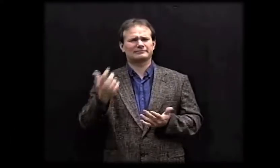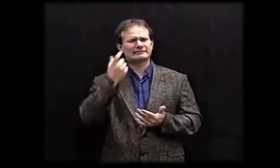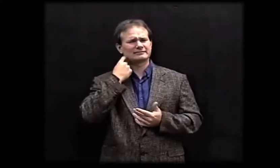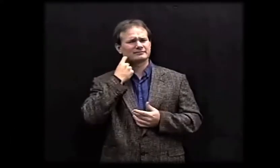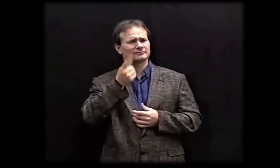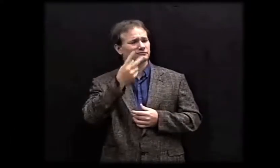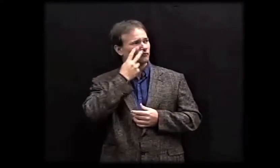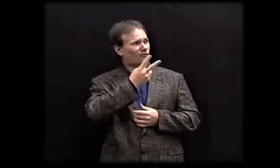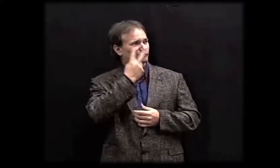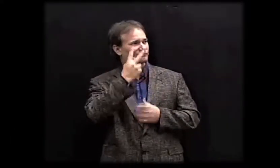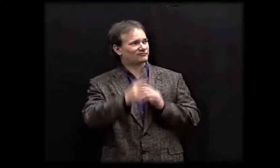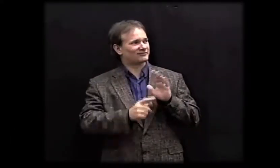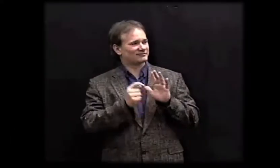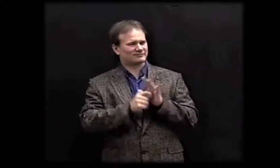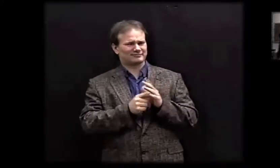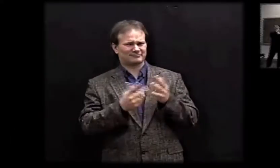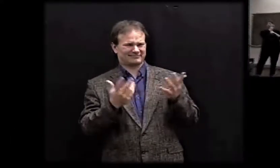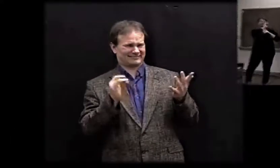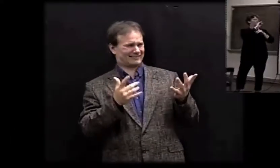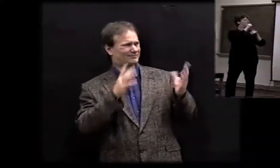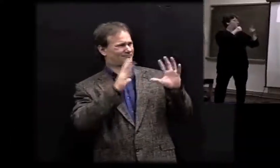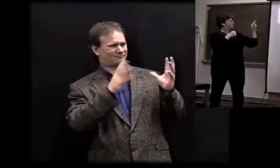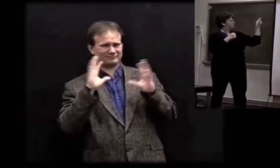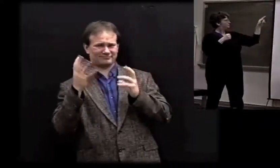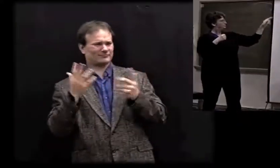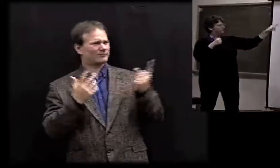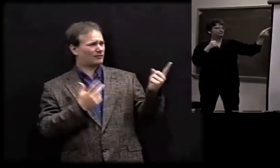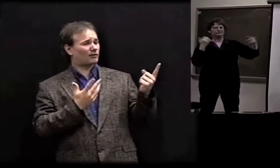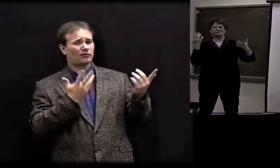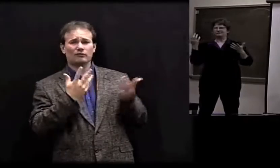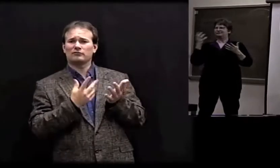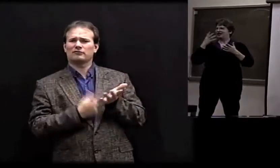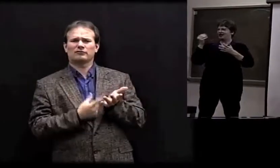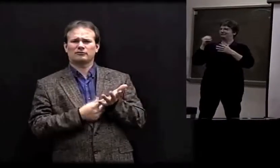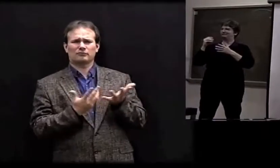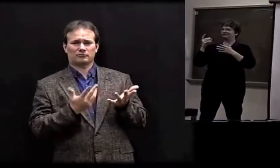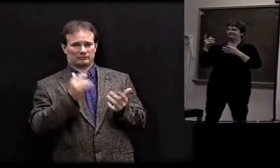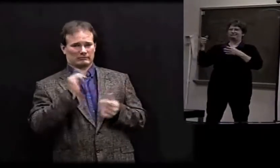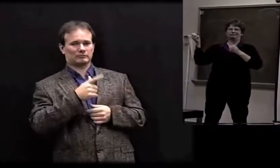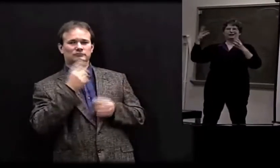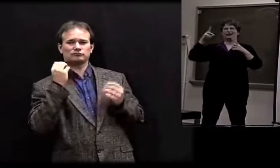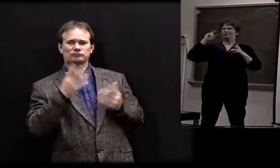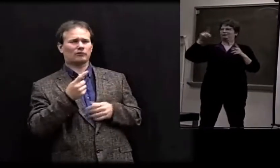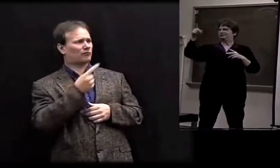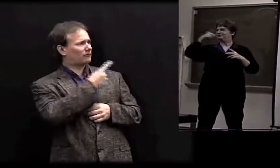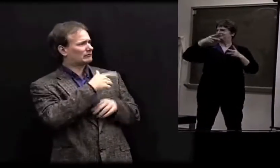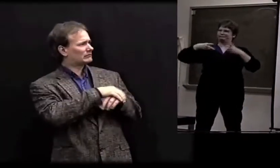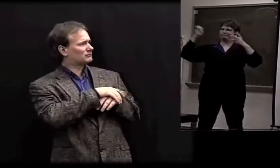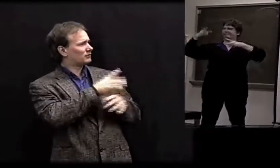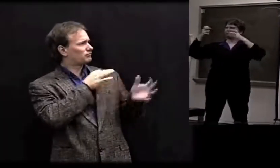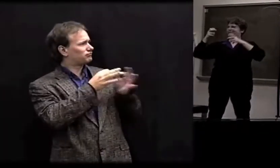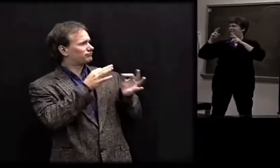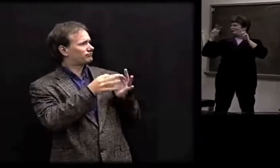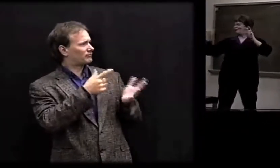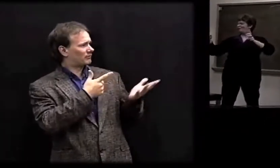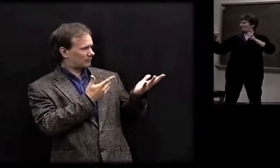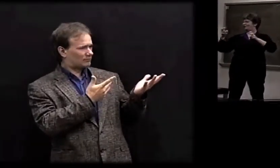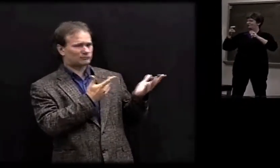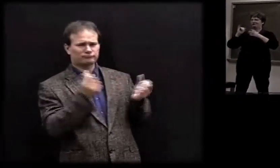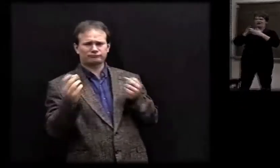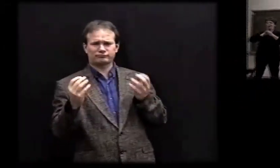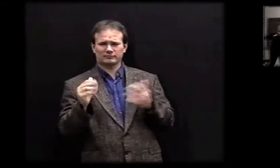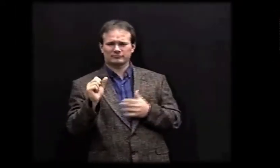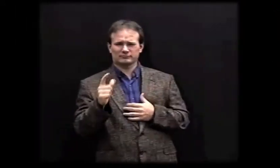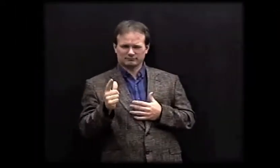Hello, my name is Byron Bridges. You just recently saw two segments of a teacher displaying English and discussing the topic in American Sign Language,